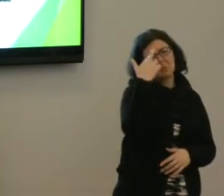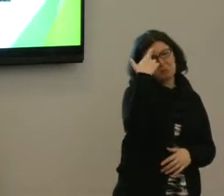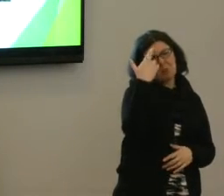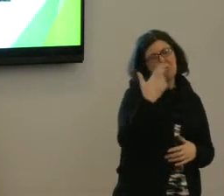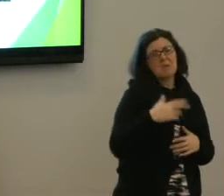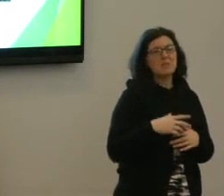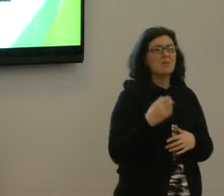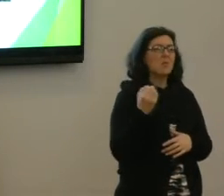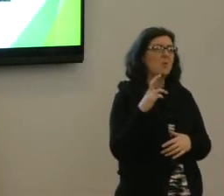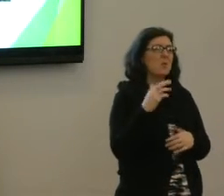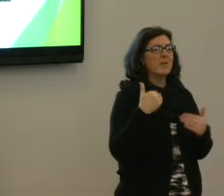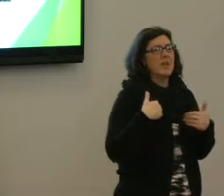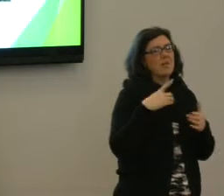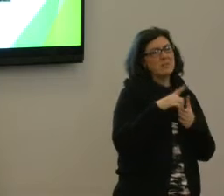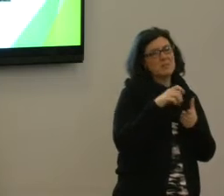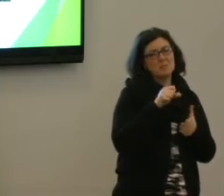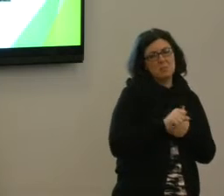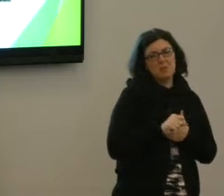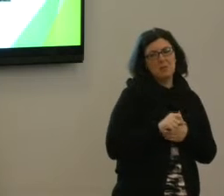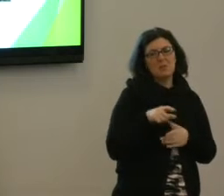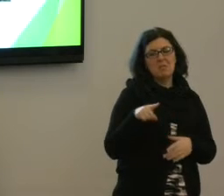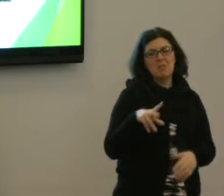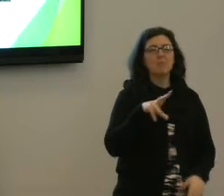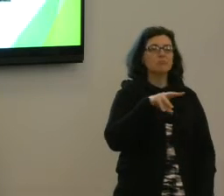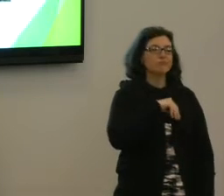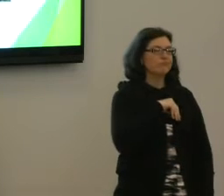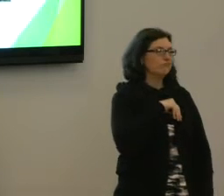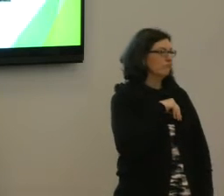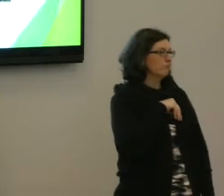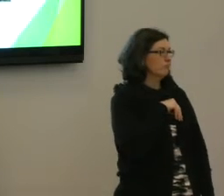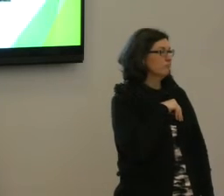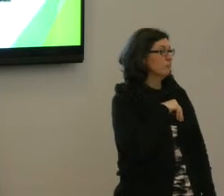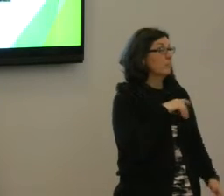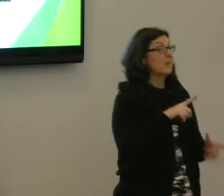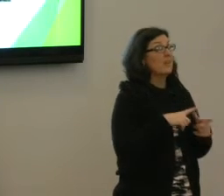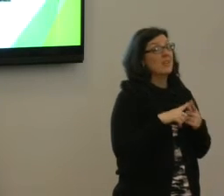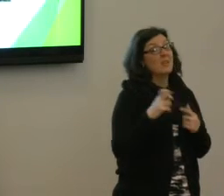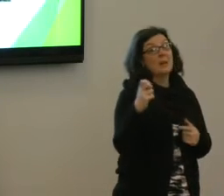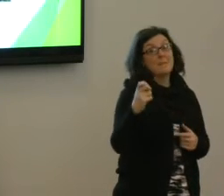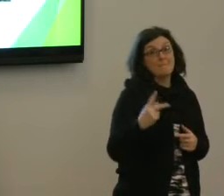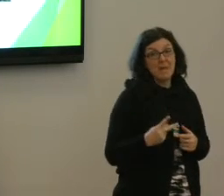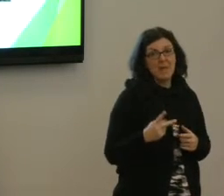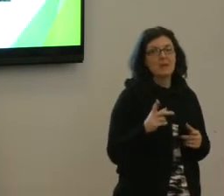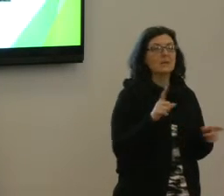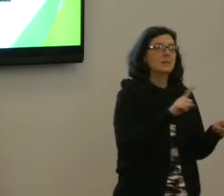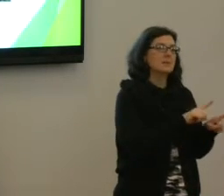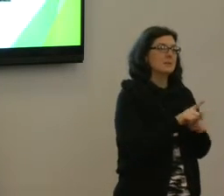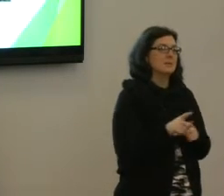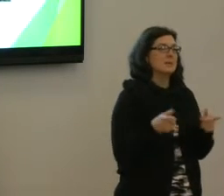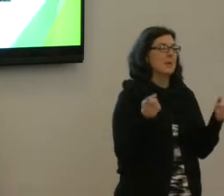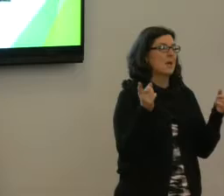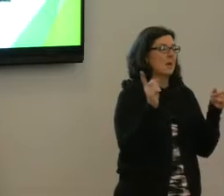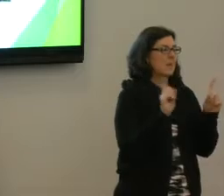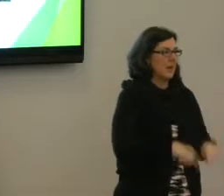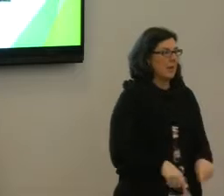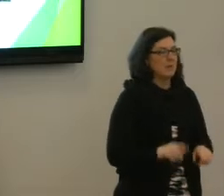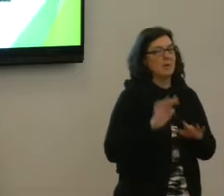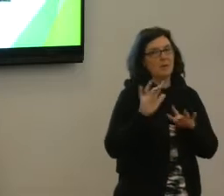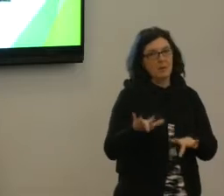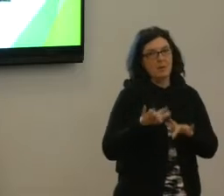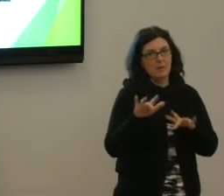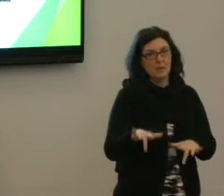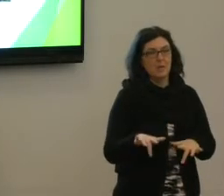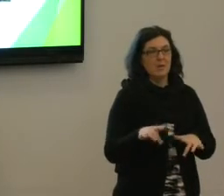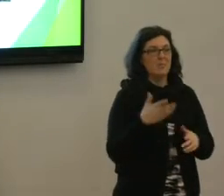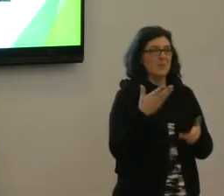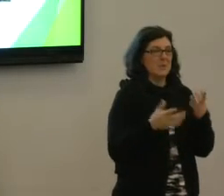retarded or have a disability. And they'll accept it. And then they'll come back, and the same thing will happen. And then they'll come back, and it may